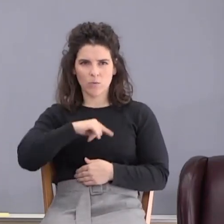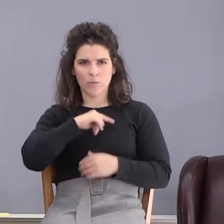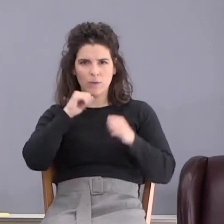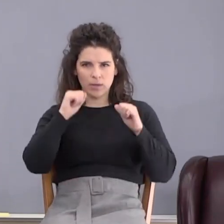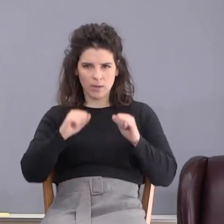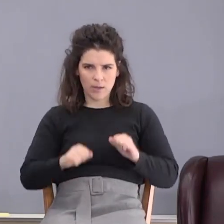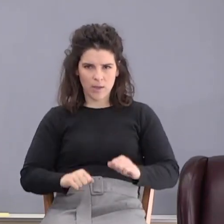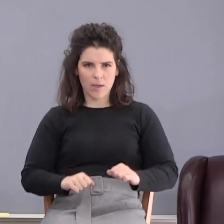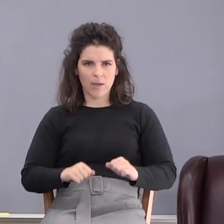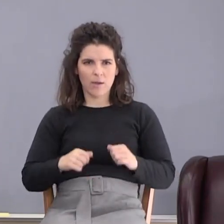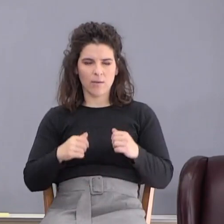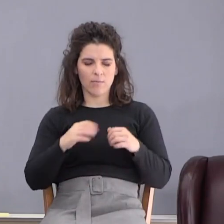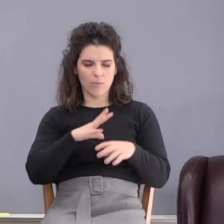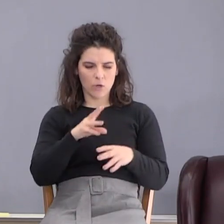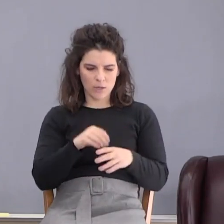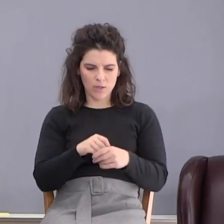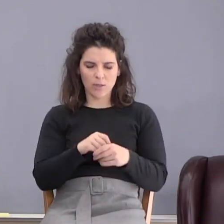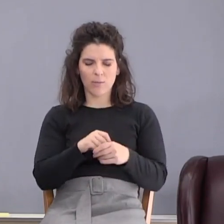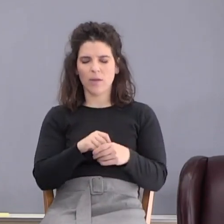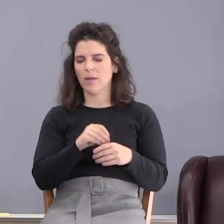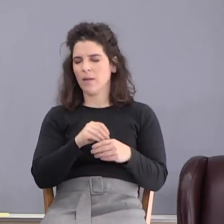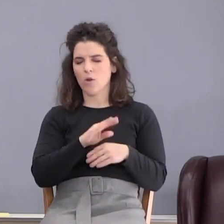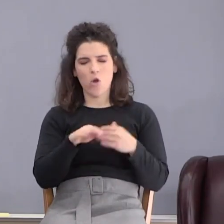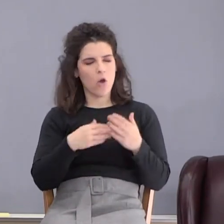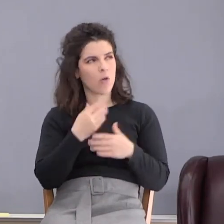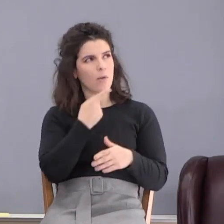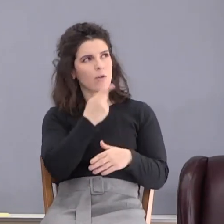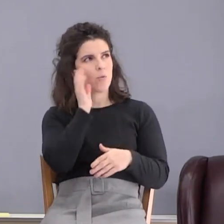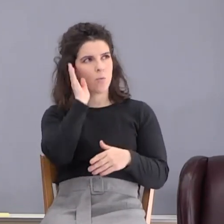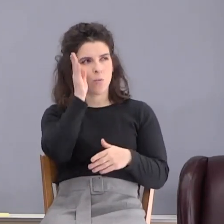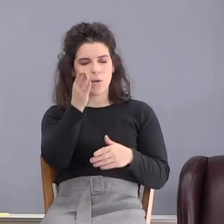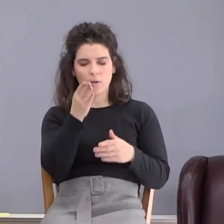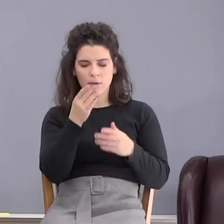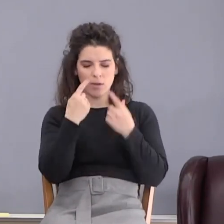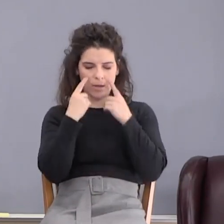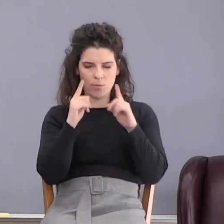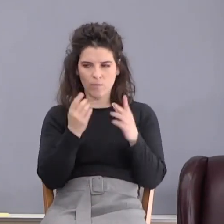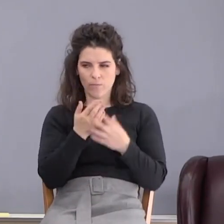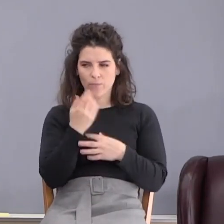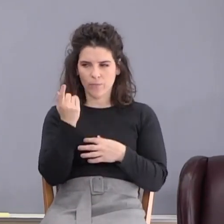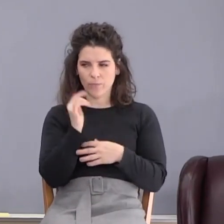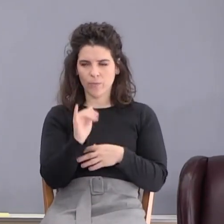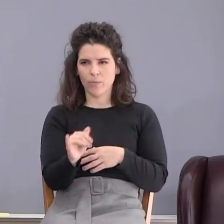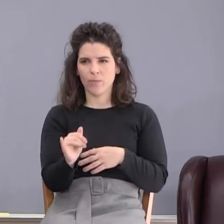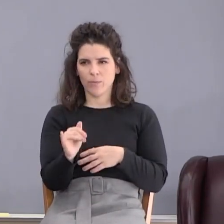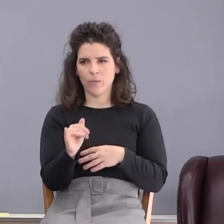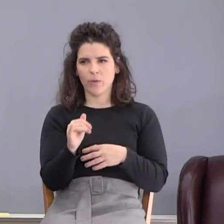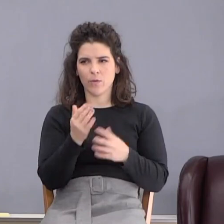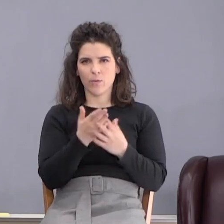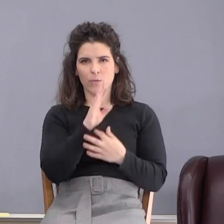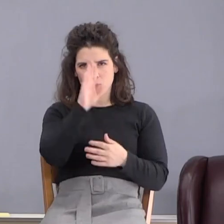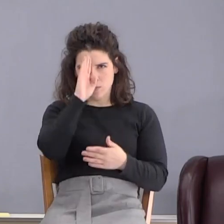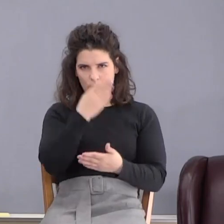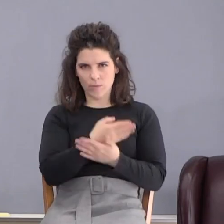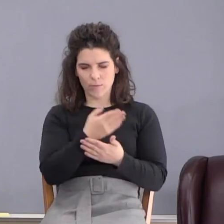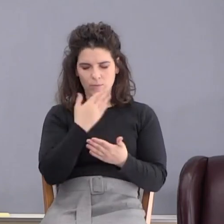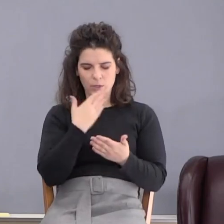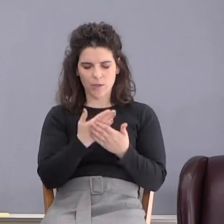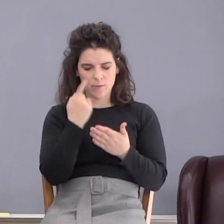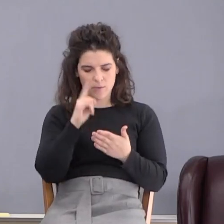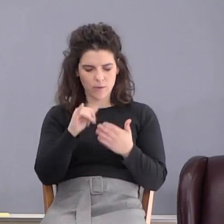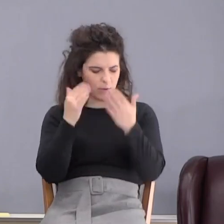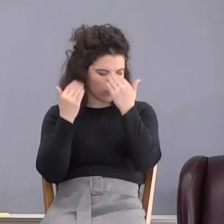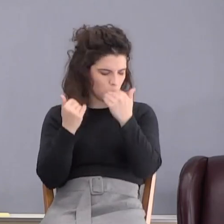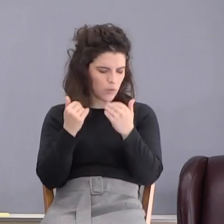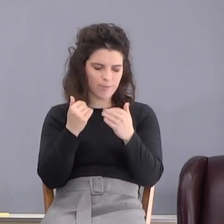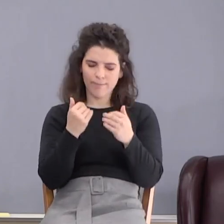can participate in all that you're going to carry out throughout eternity through your son. We thank you for that hope.